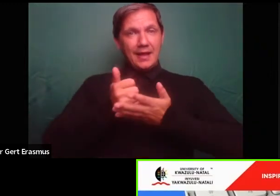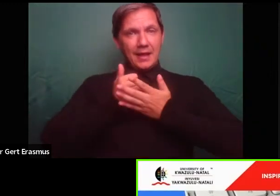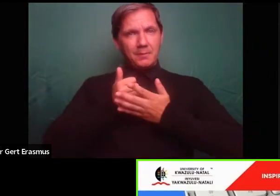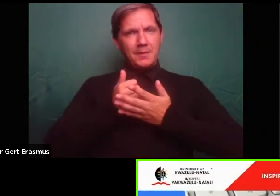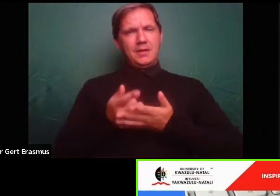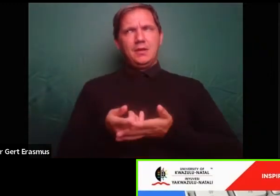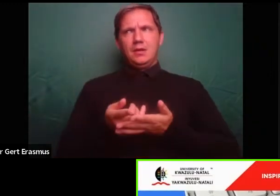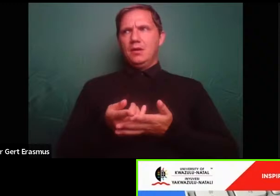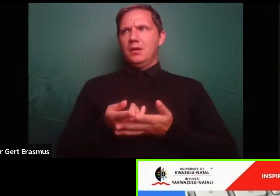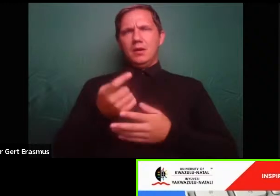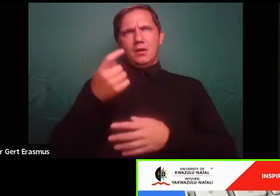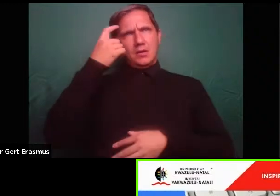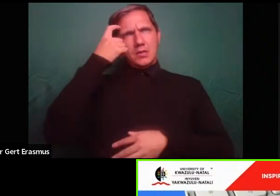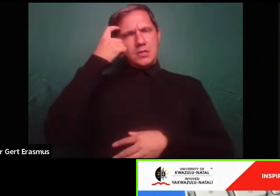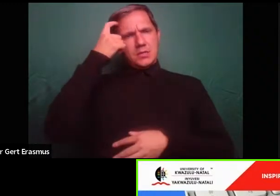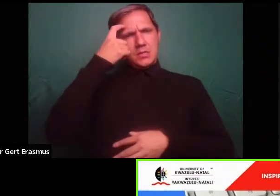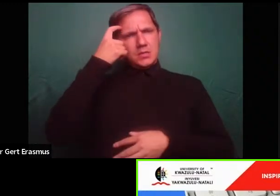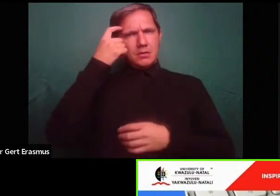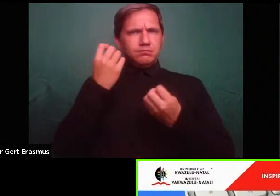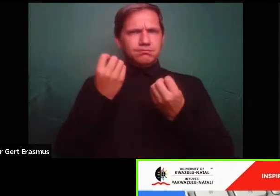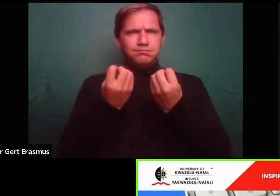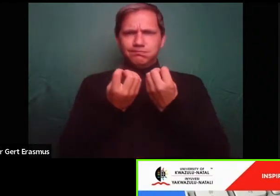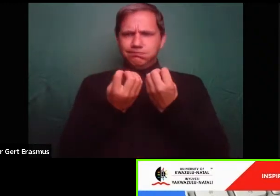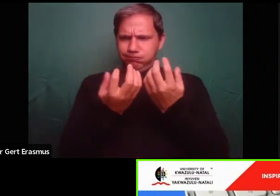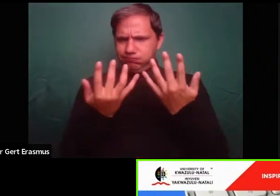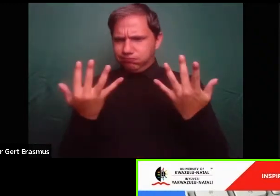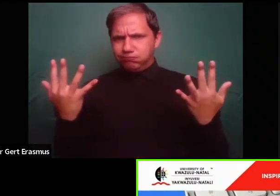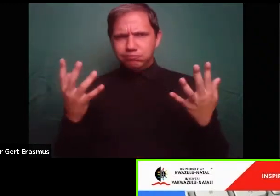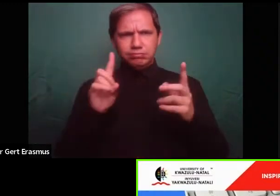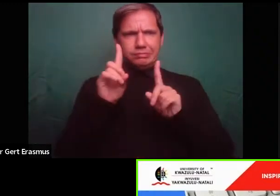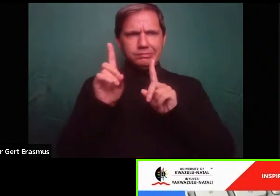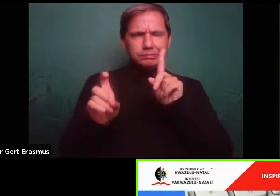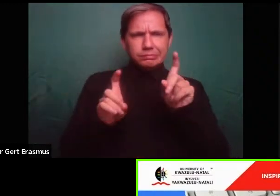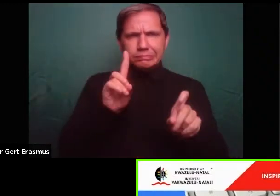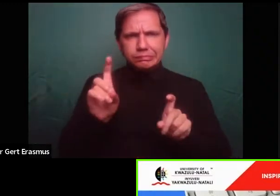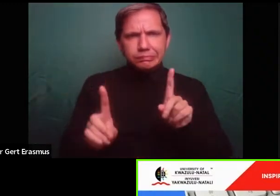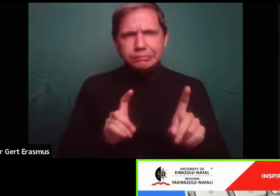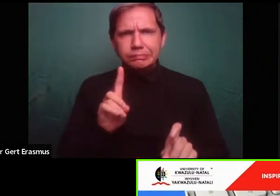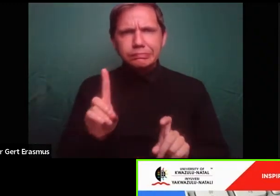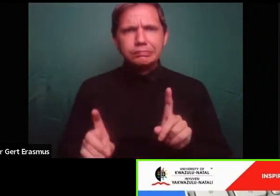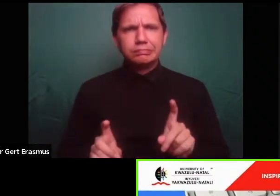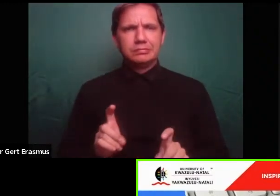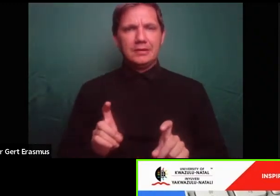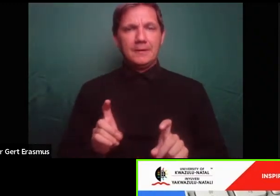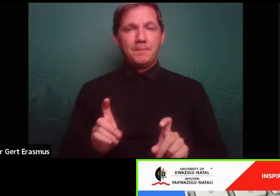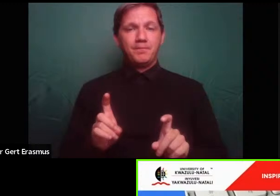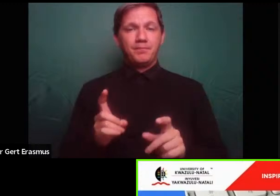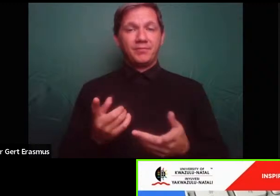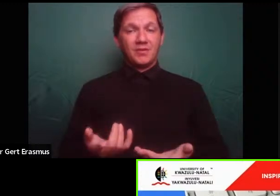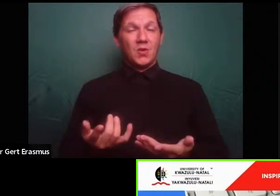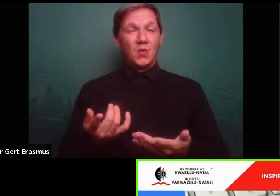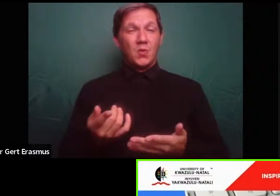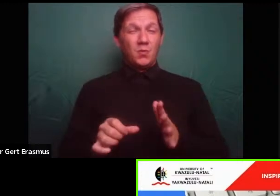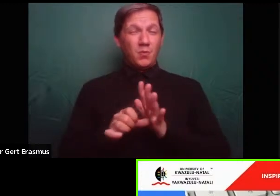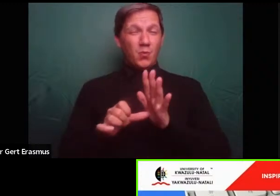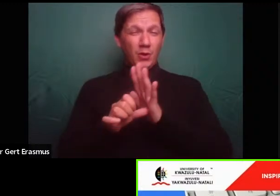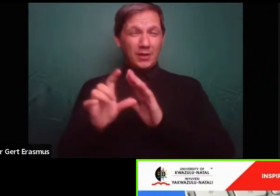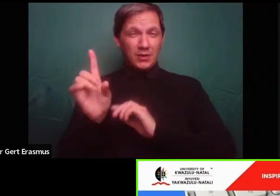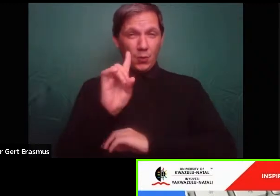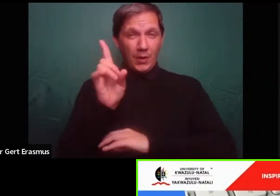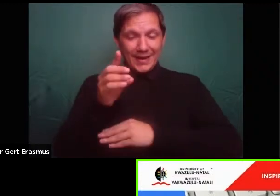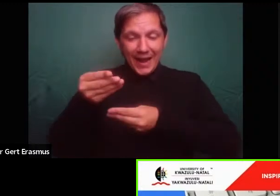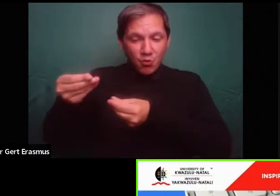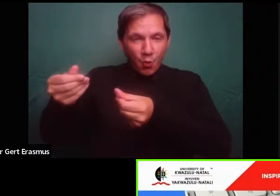many questions about the topic, which is the ground that's being cultivated, the level